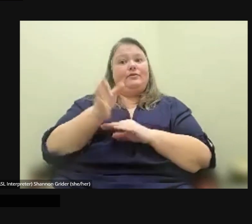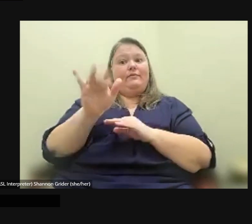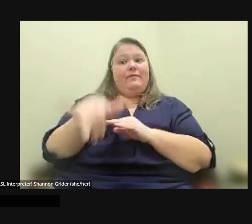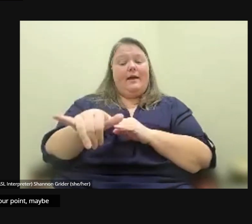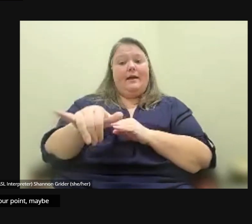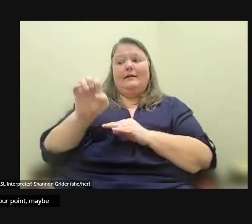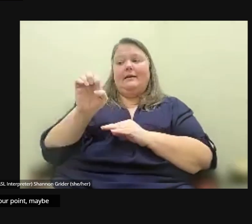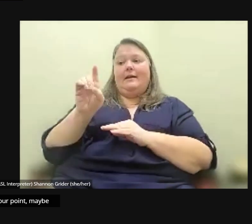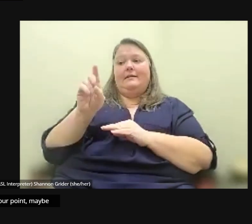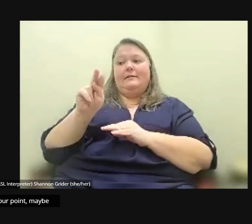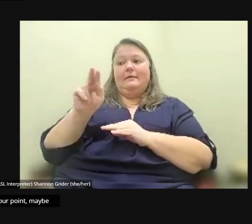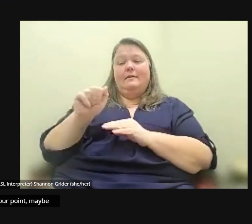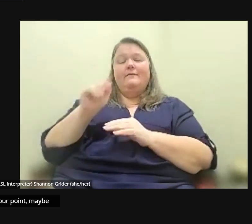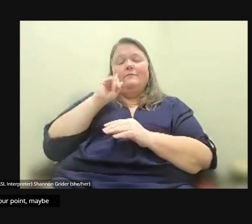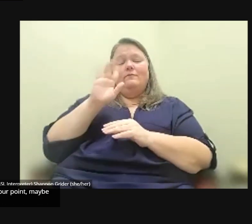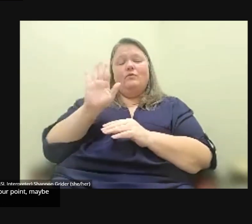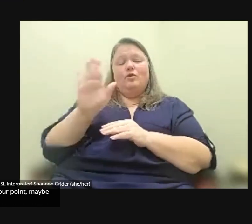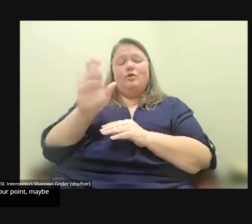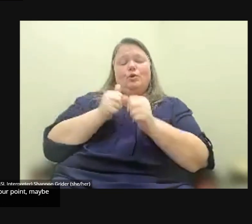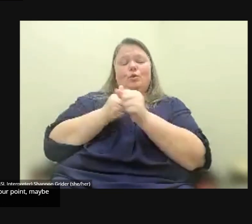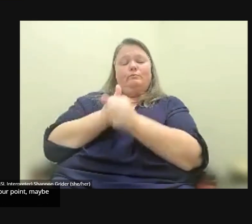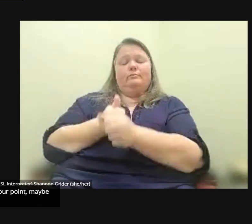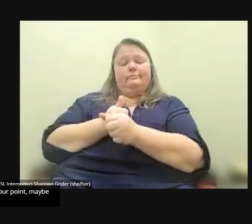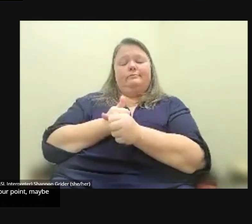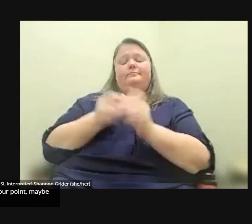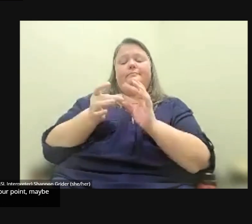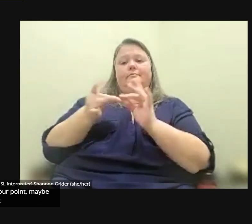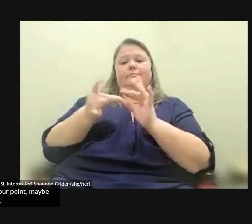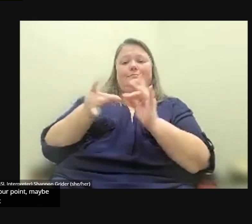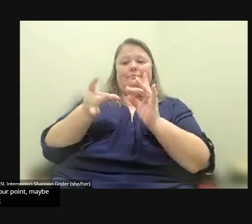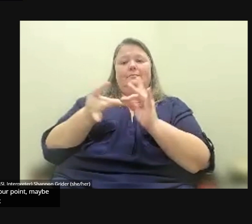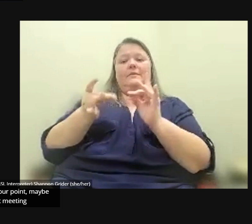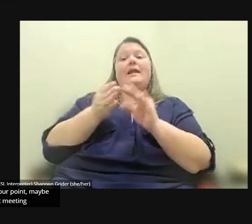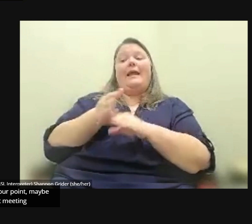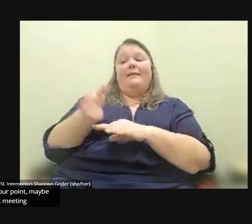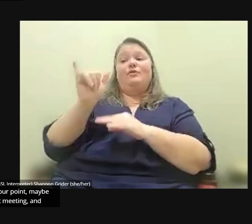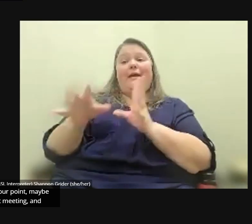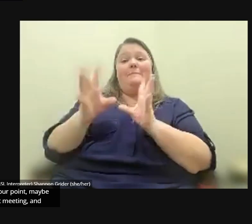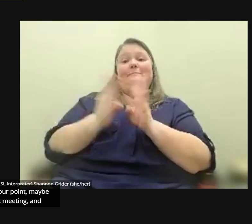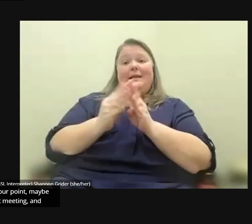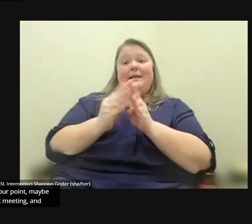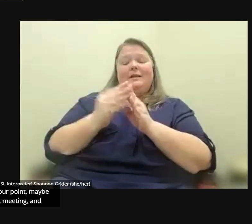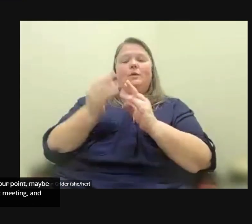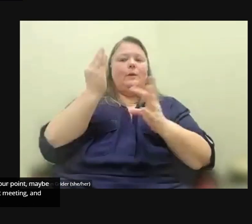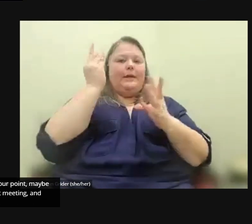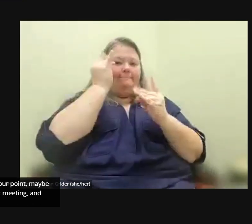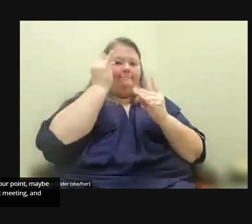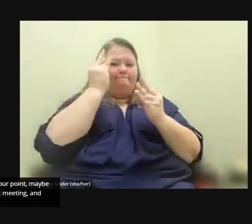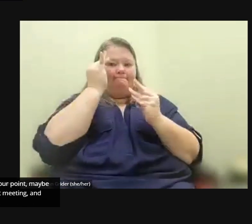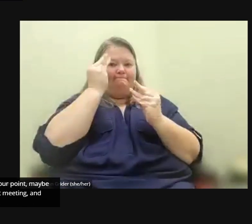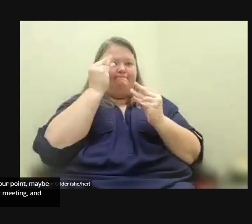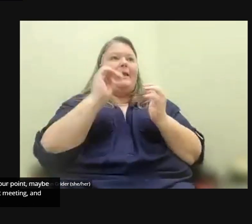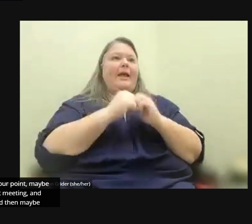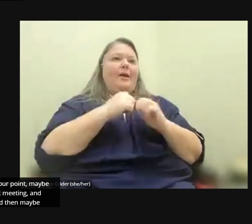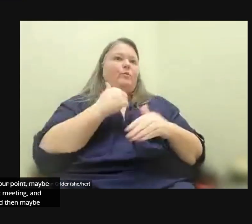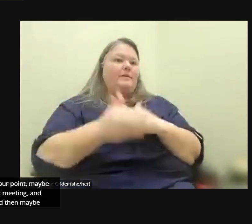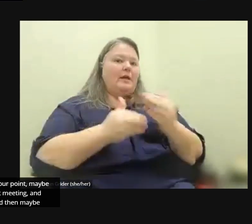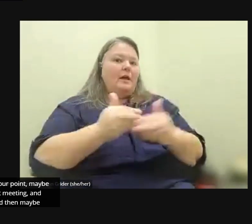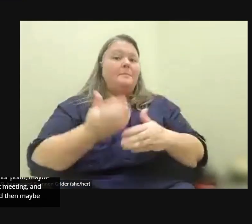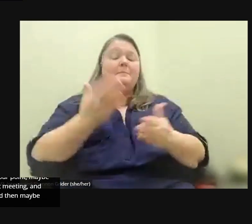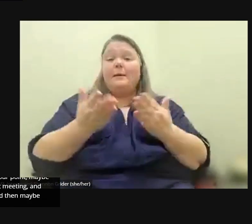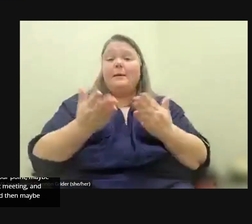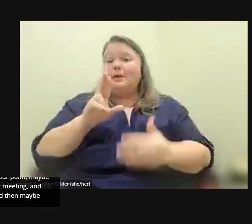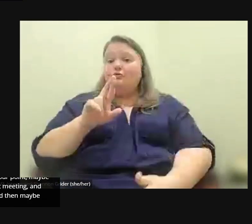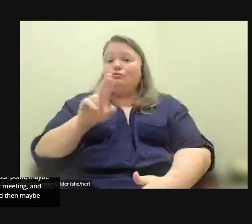way to reflect after that meeting and where we've gone, and then maybe revisit this tool just as